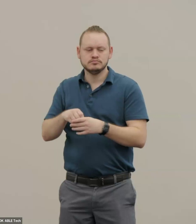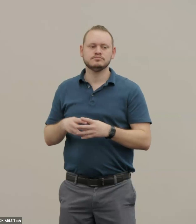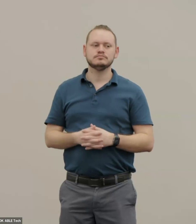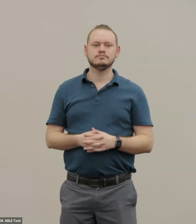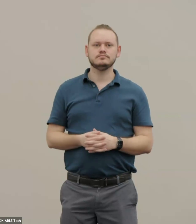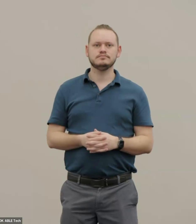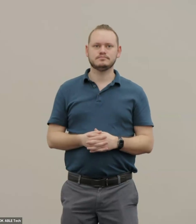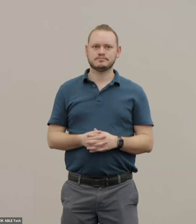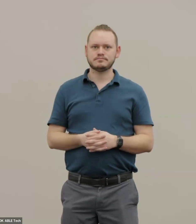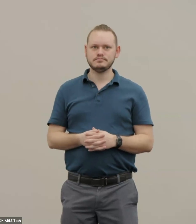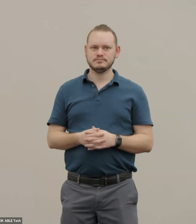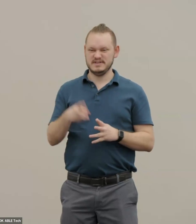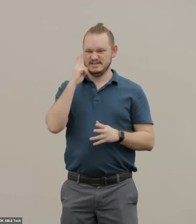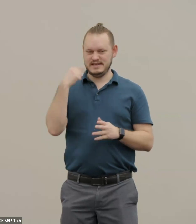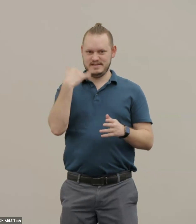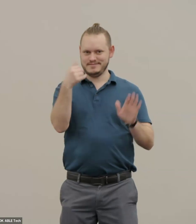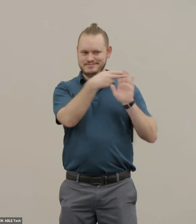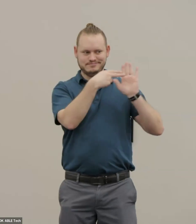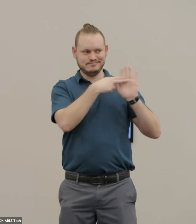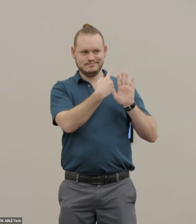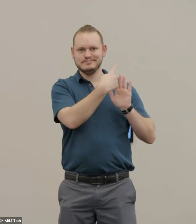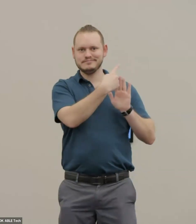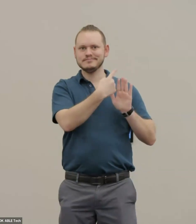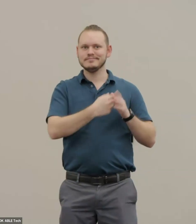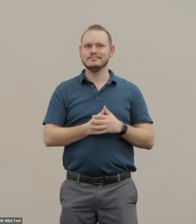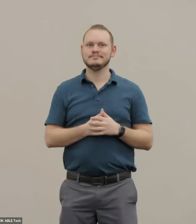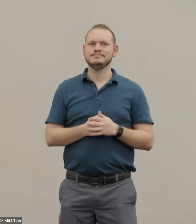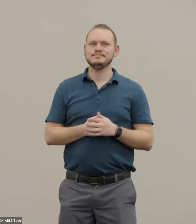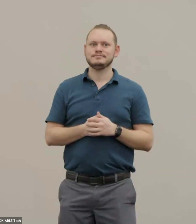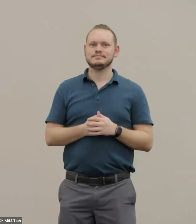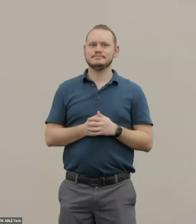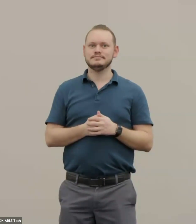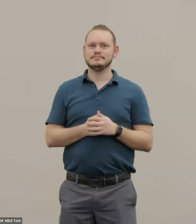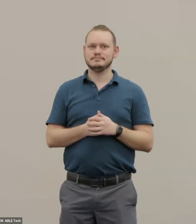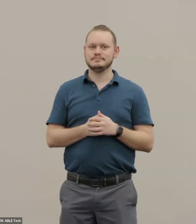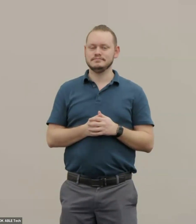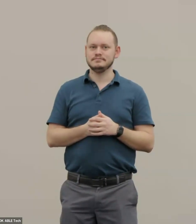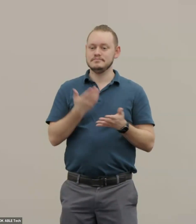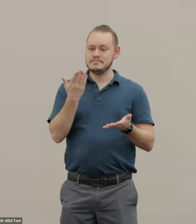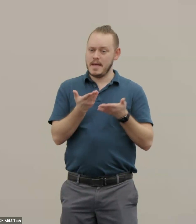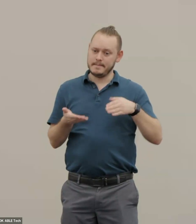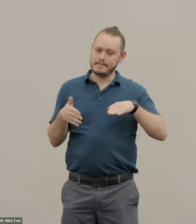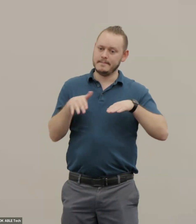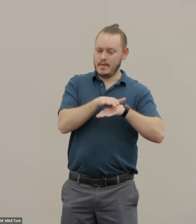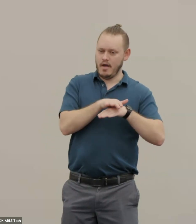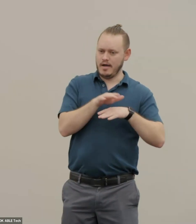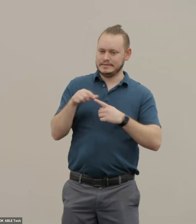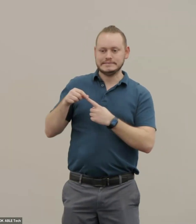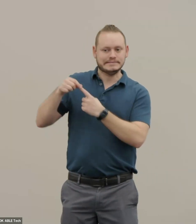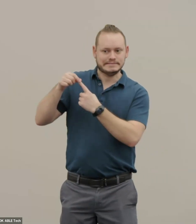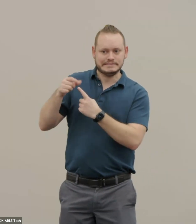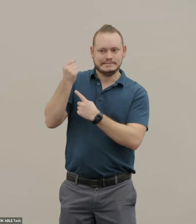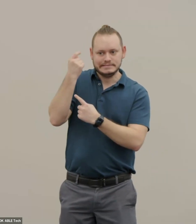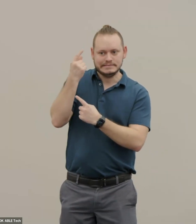And you can see I highlighted this area here. It said that this may also be covered by the exception so long as members